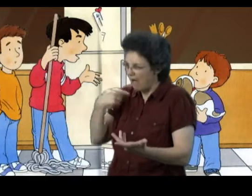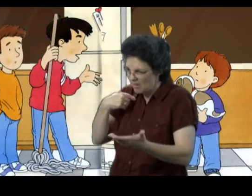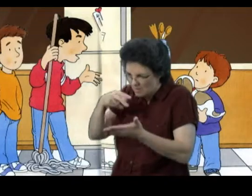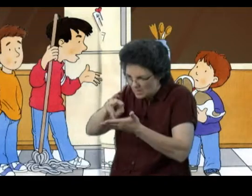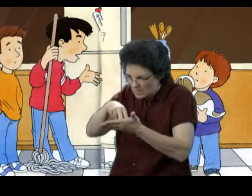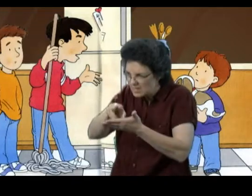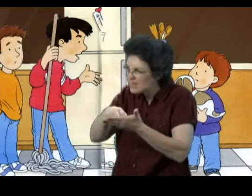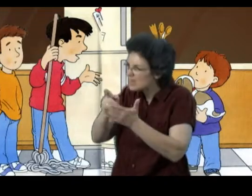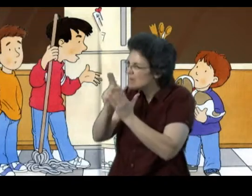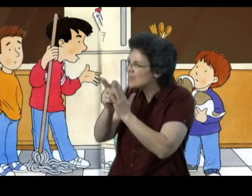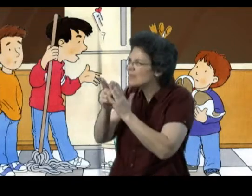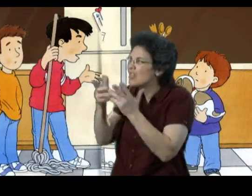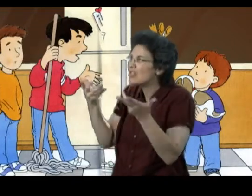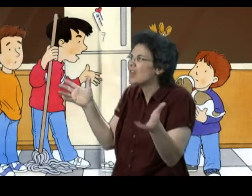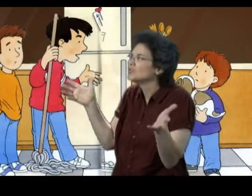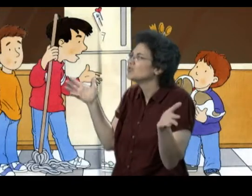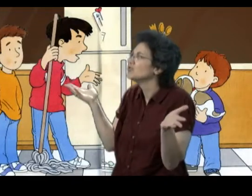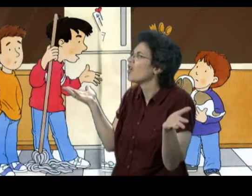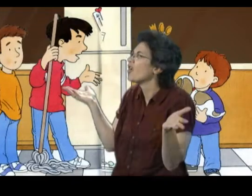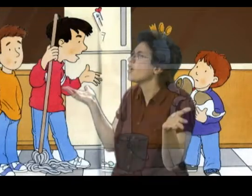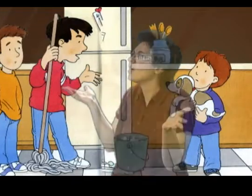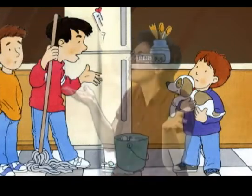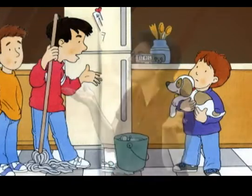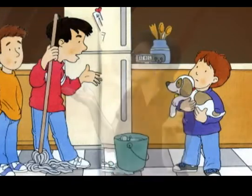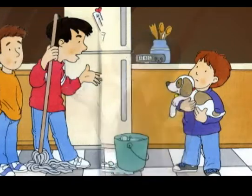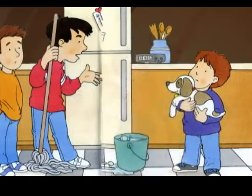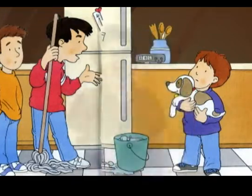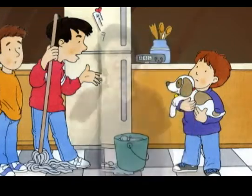"But I only read for a minute," Fred answered.